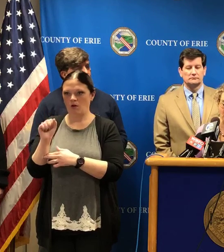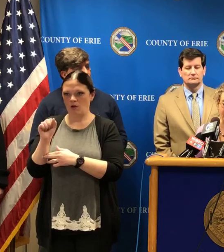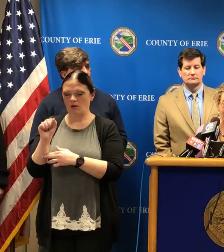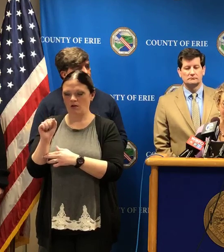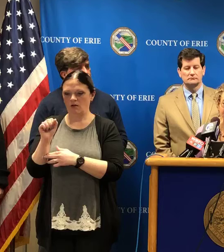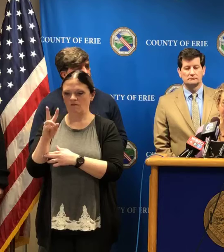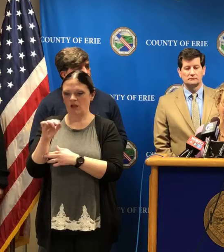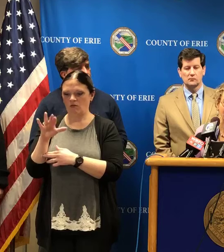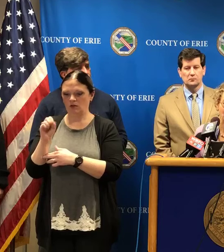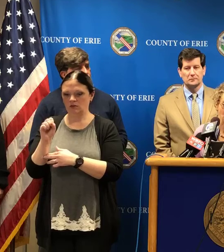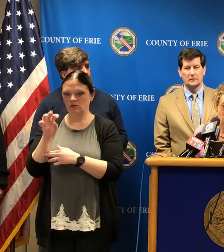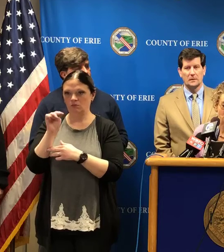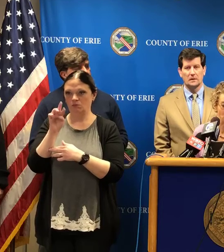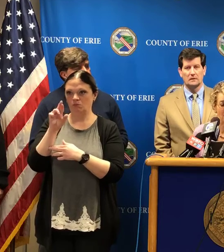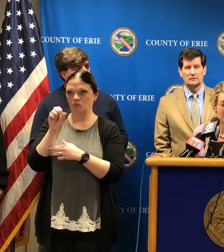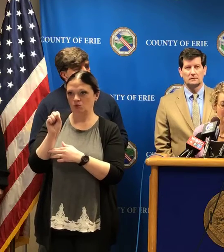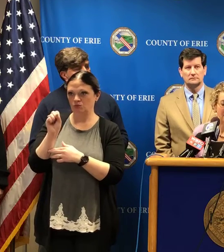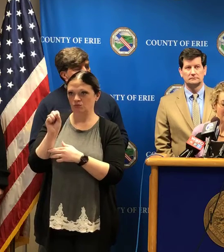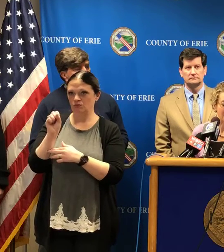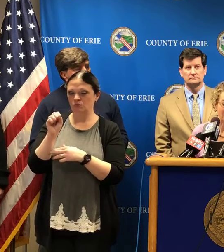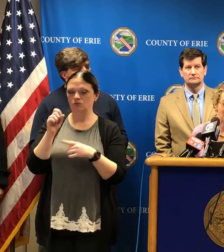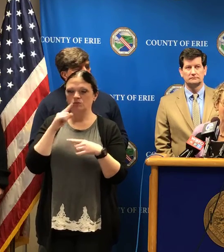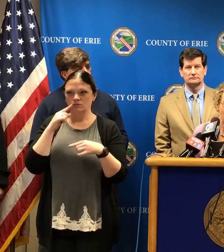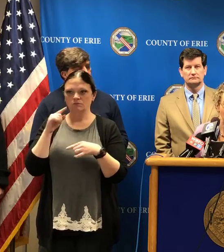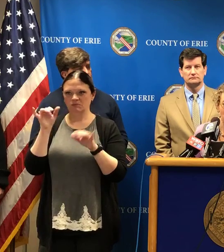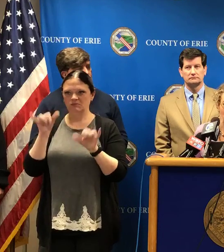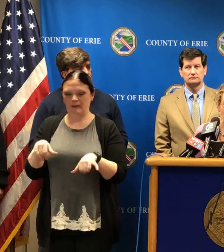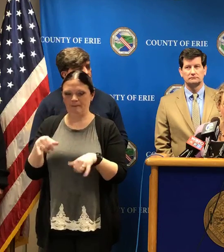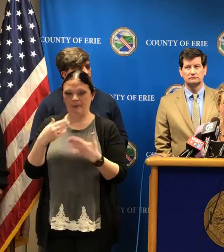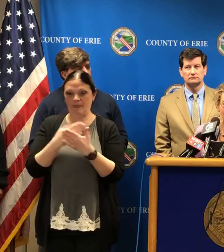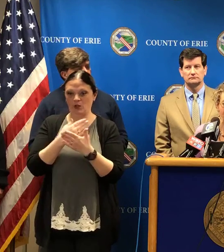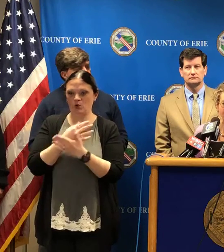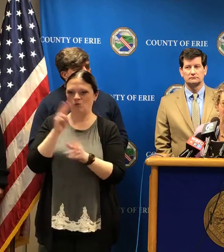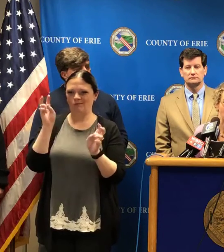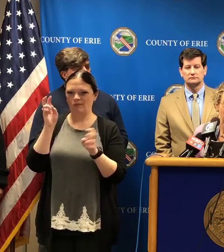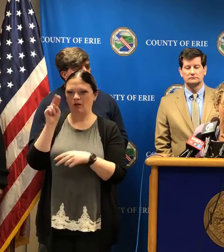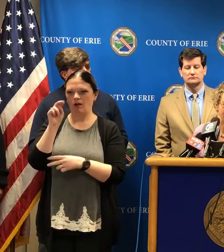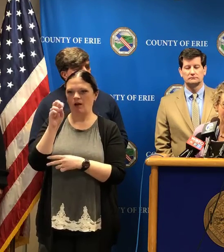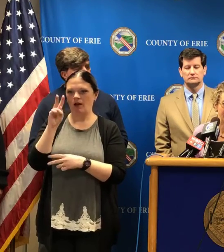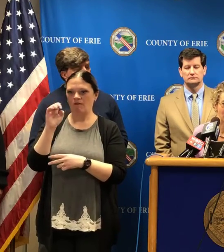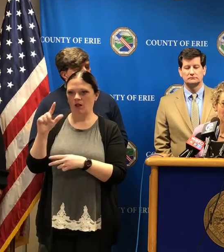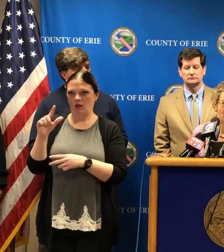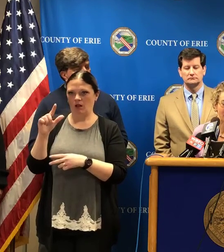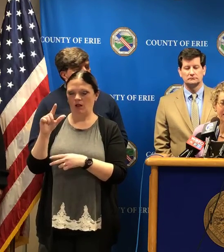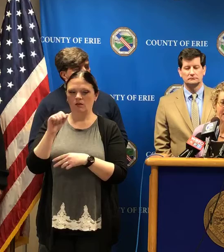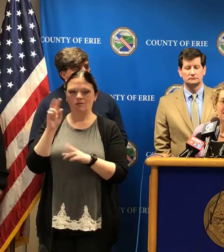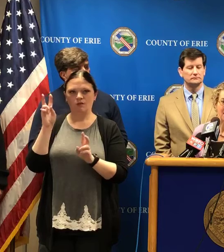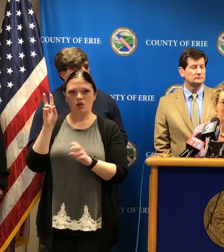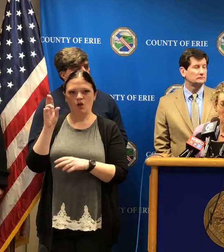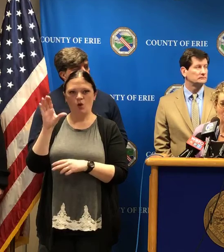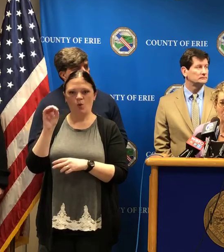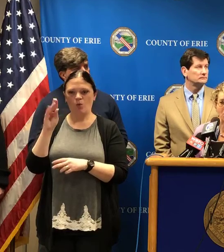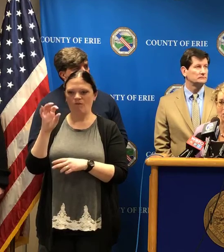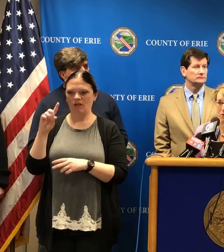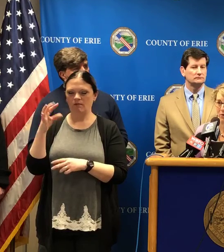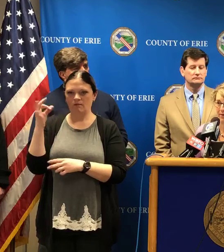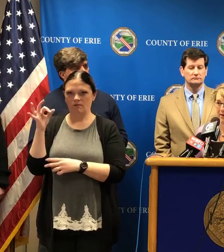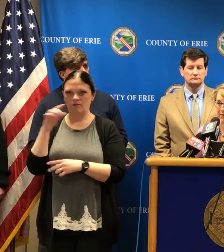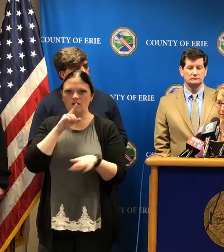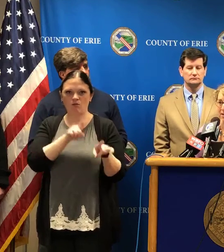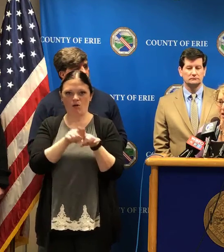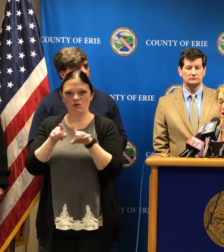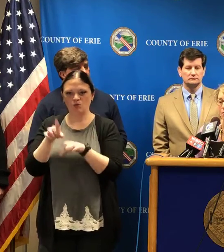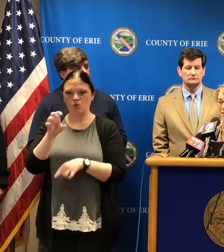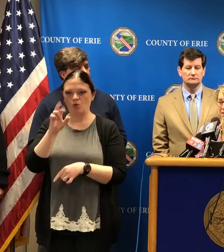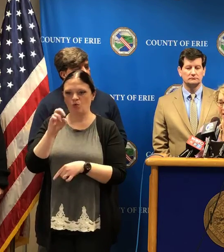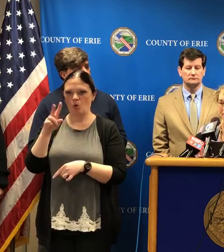a coronavirus. And now this new strain, this novel coronavirus, COVID-19 that we're calling it, is also a